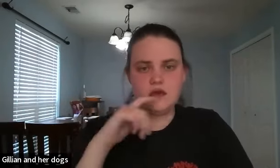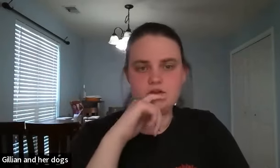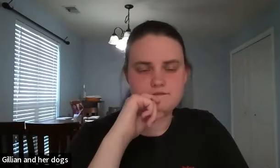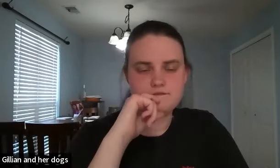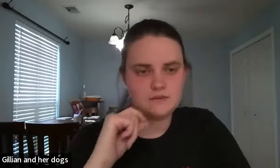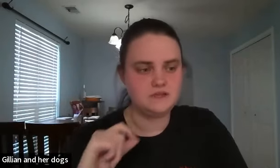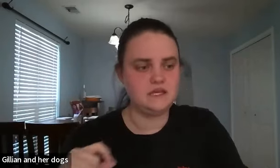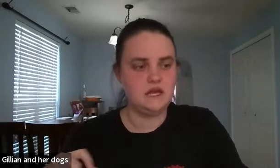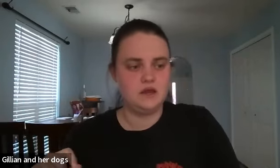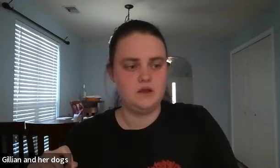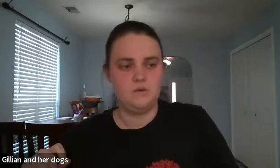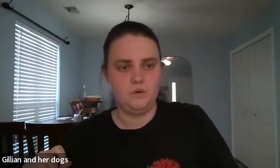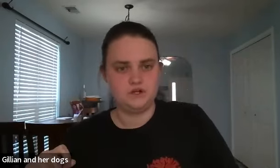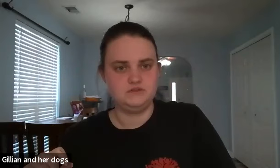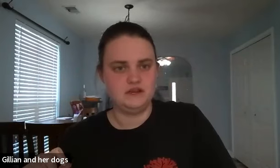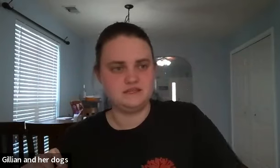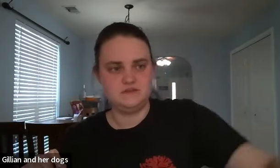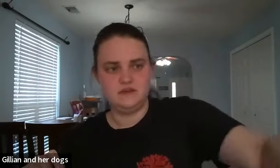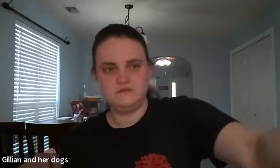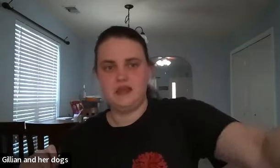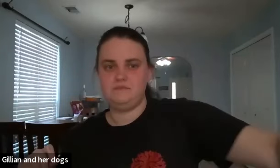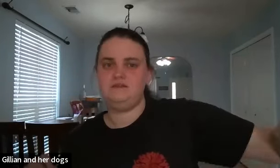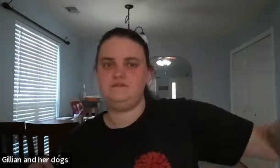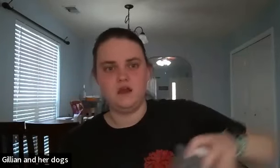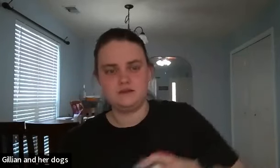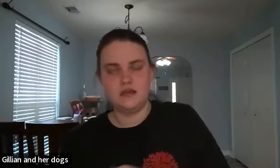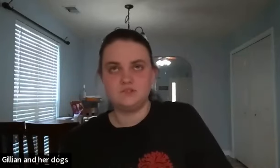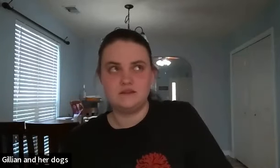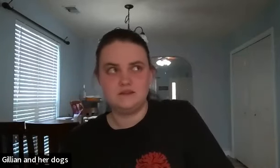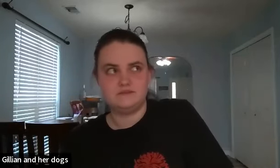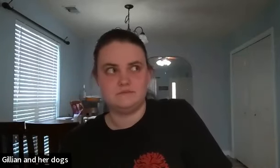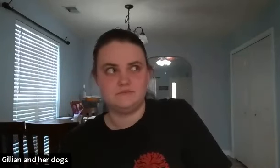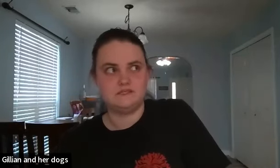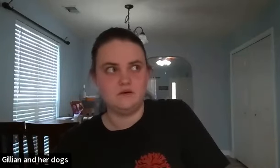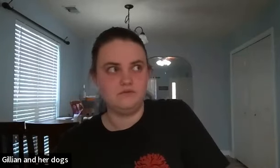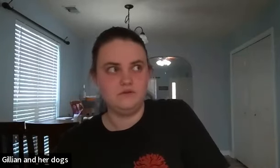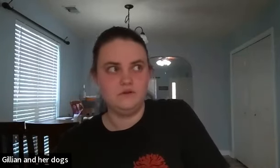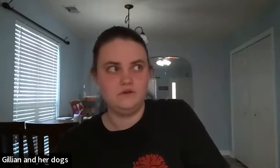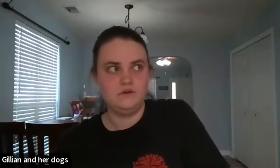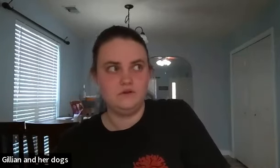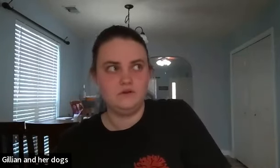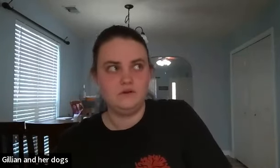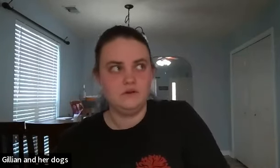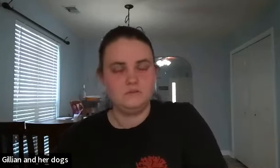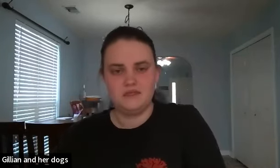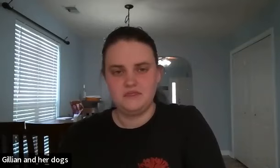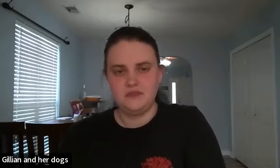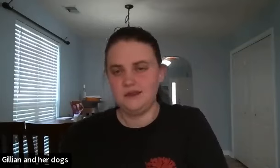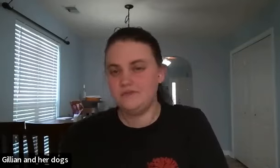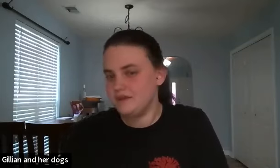other family words you guys can think of that I might have forgotten? I'm trying to think of some myself. But I think